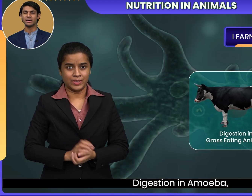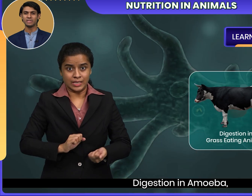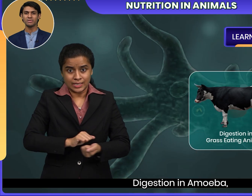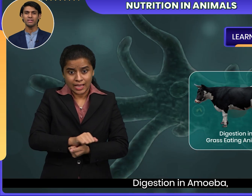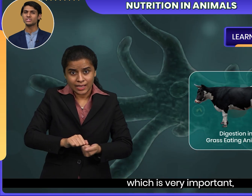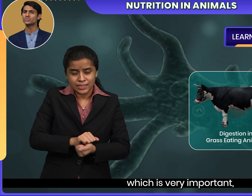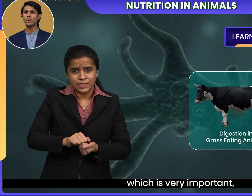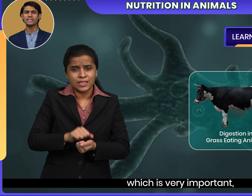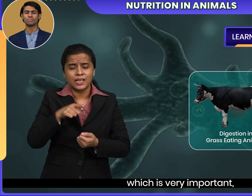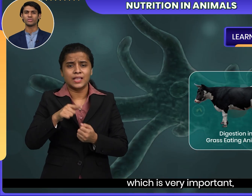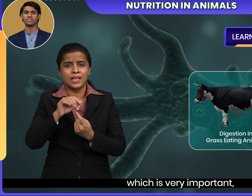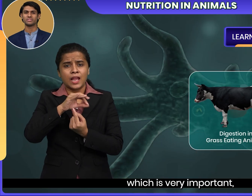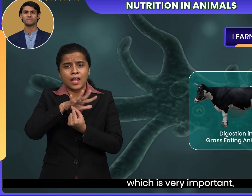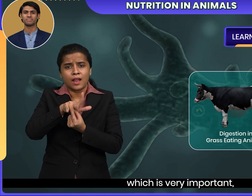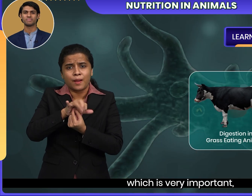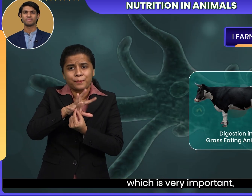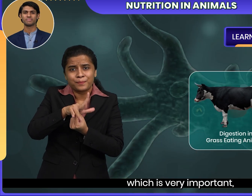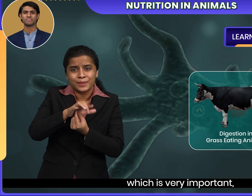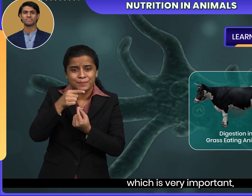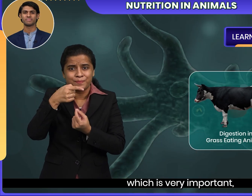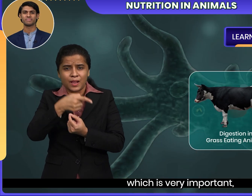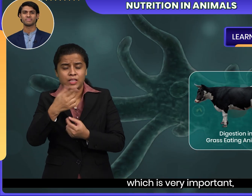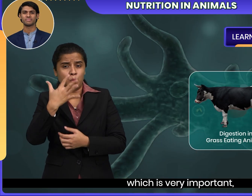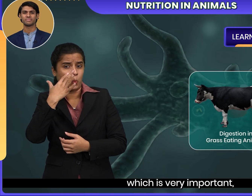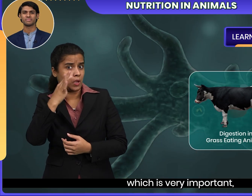Digestion in amoeba, which is very important.